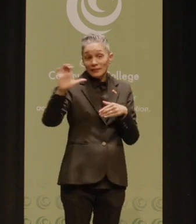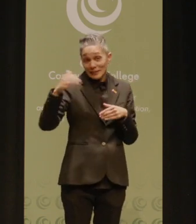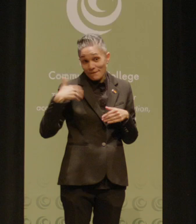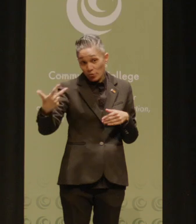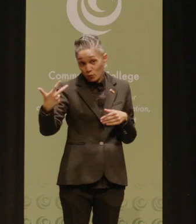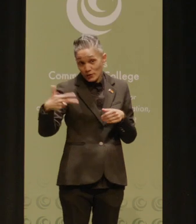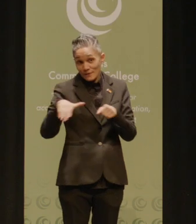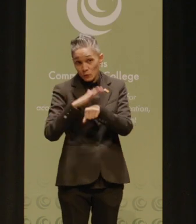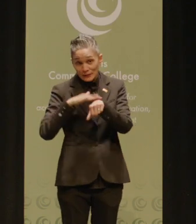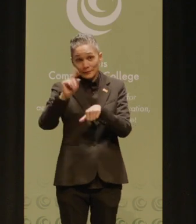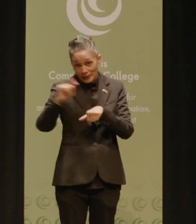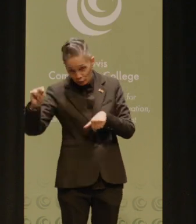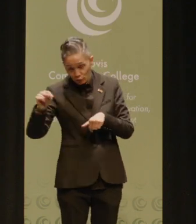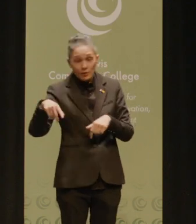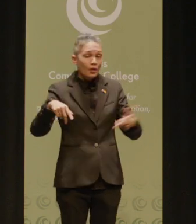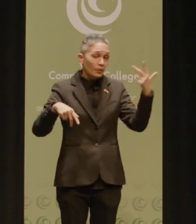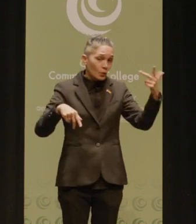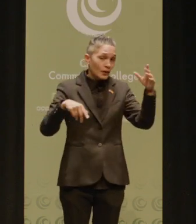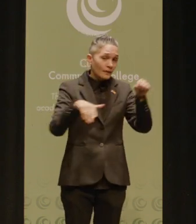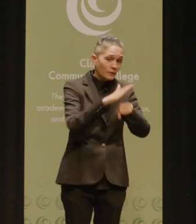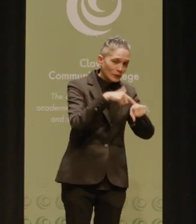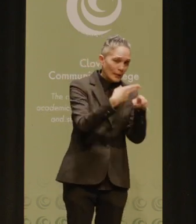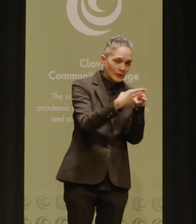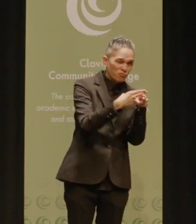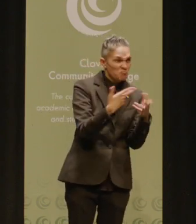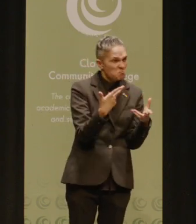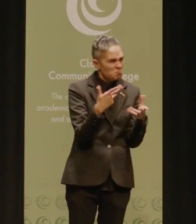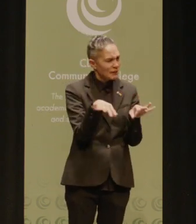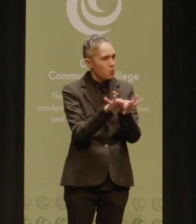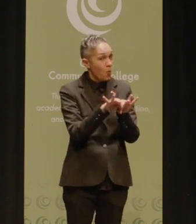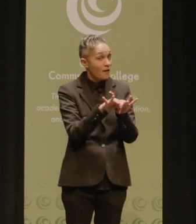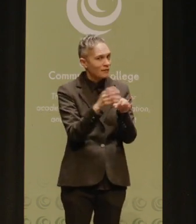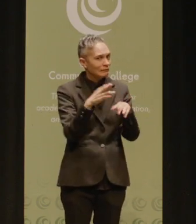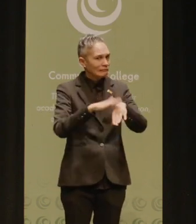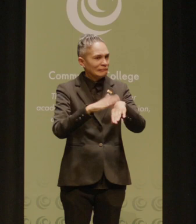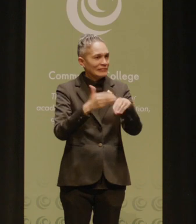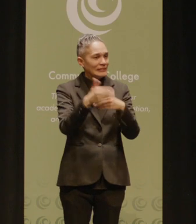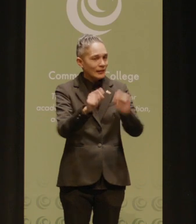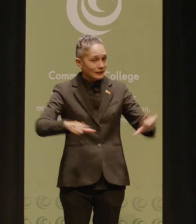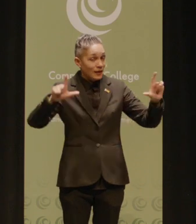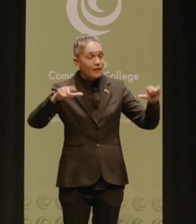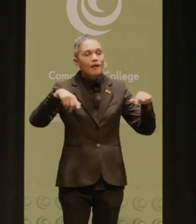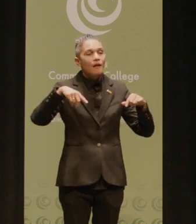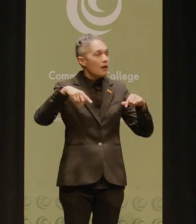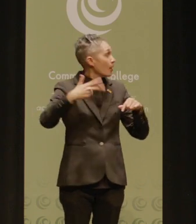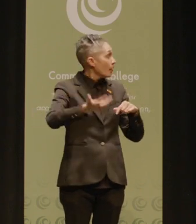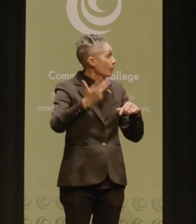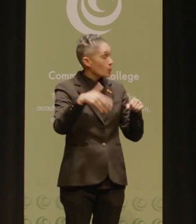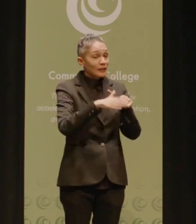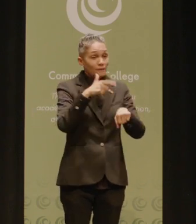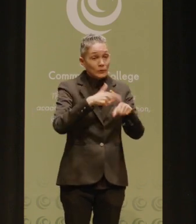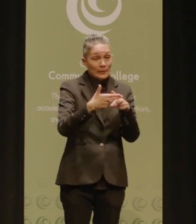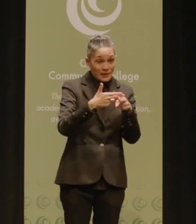3 full-time tenured and 3 full-time temporary. That's important to watch because this next slide's gonna be fun. 3 full-time